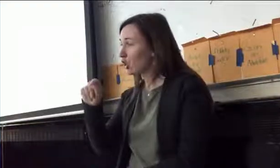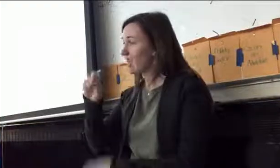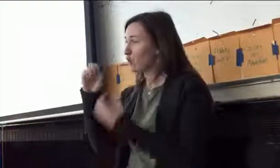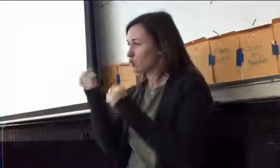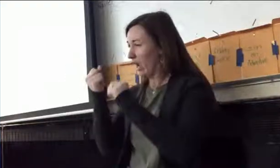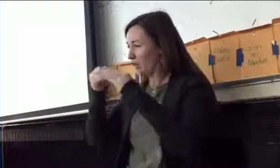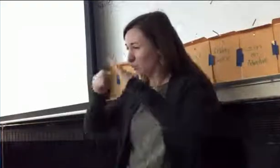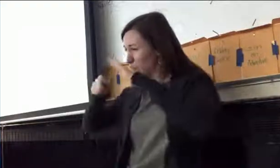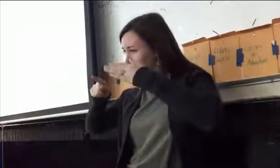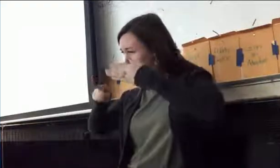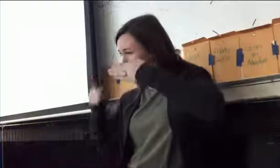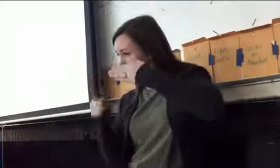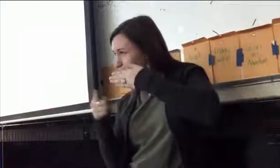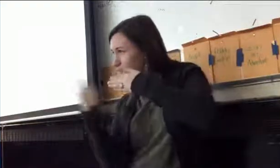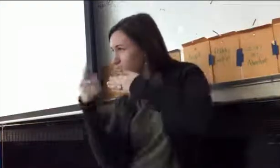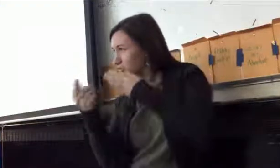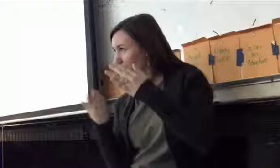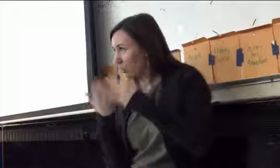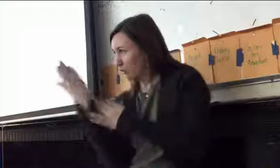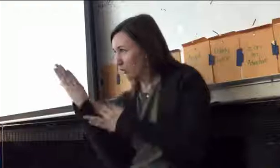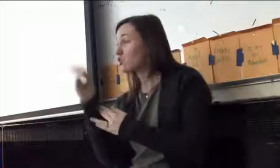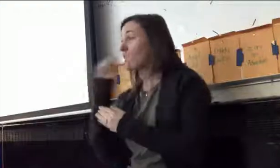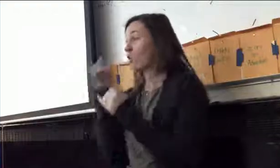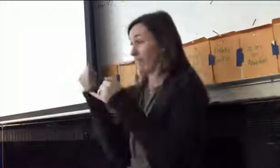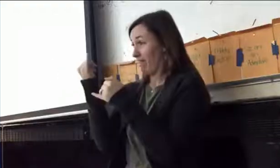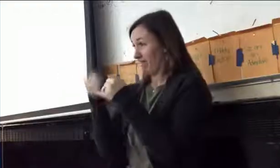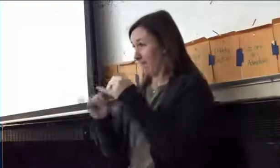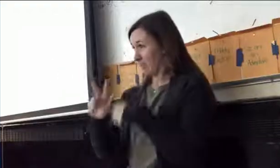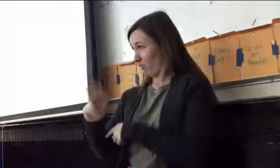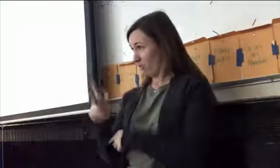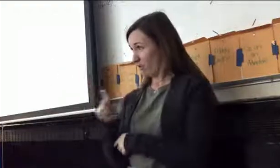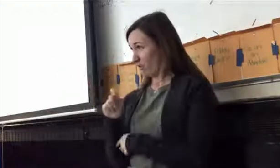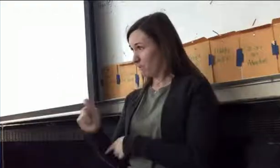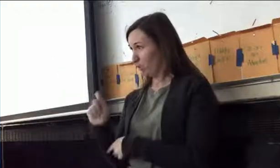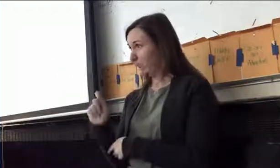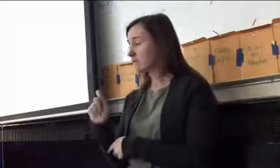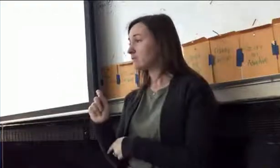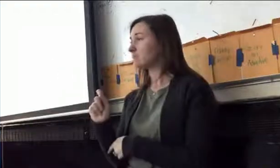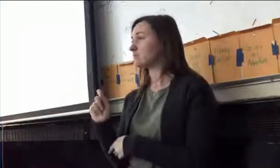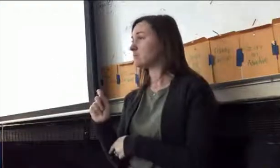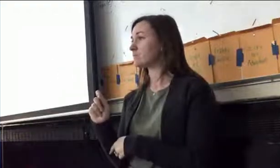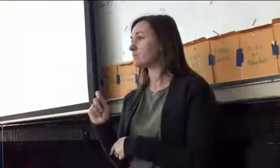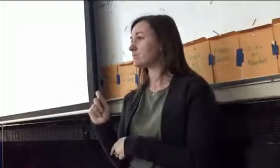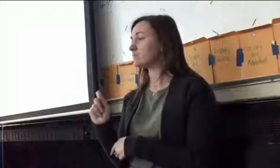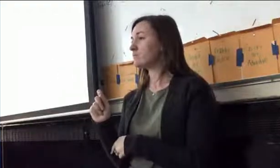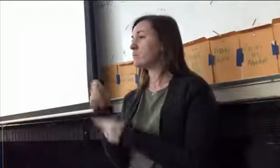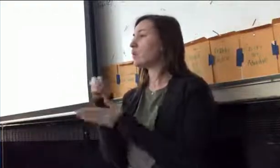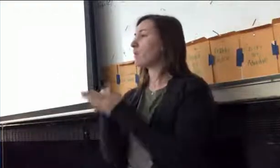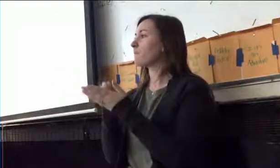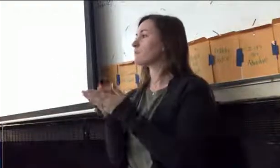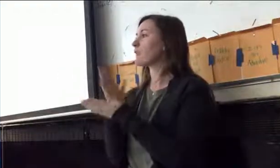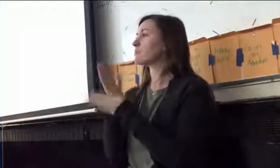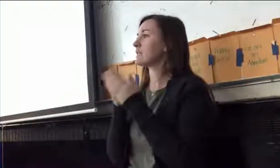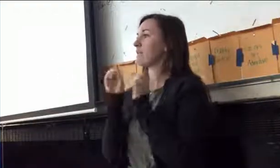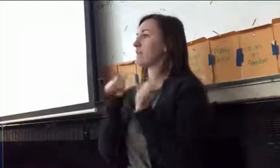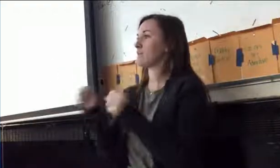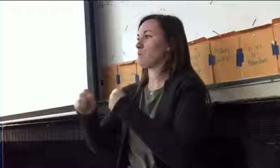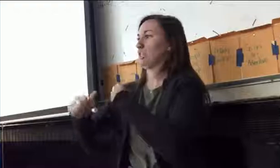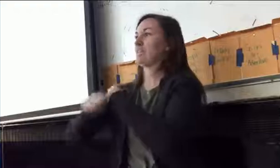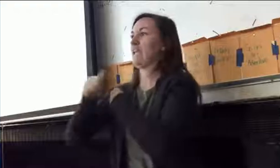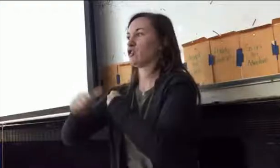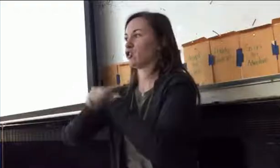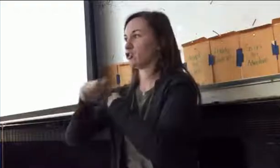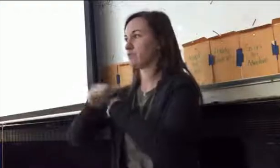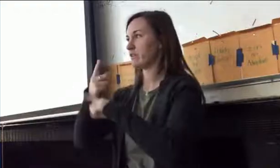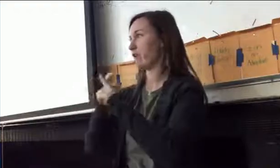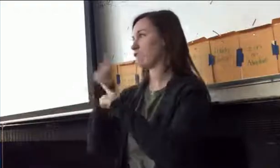you to put for your last bullet, or if you already did the last bullet, add another bullet. What are some possible dangers that you can